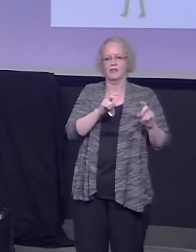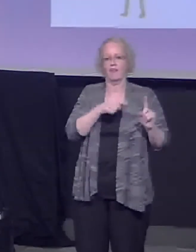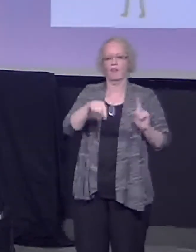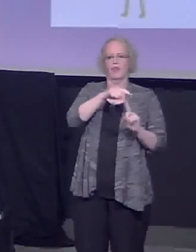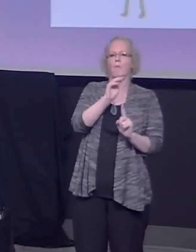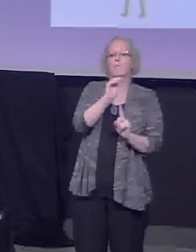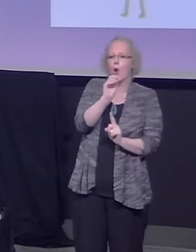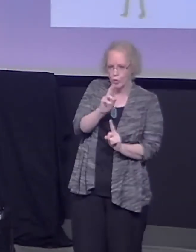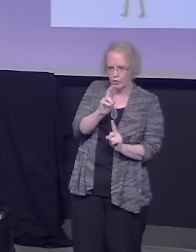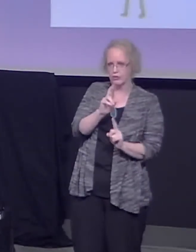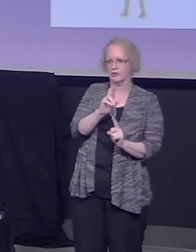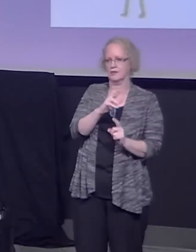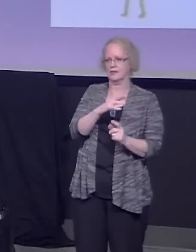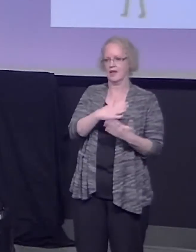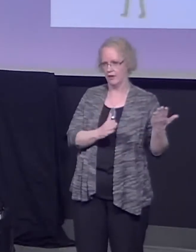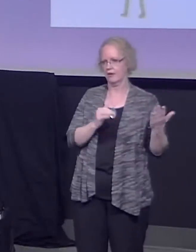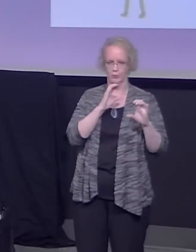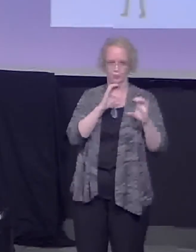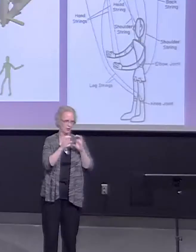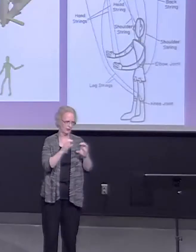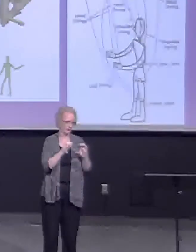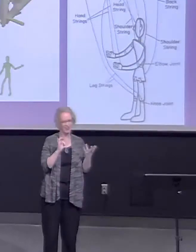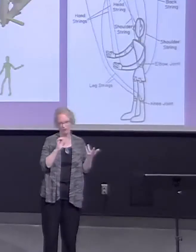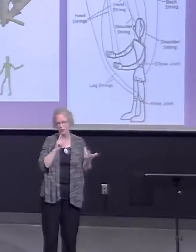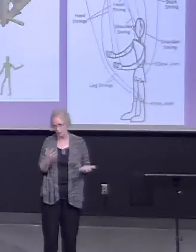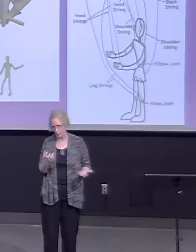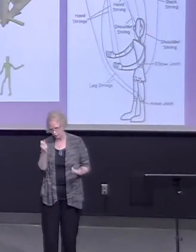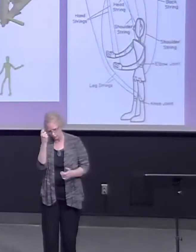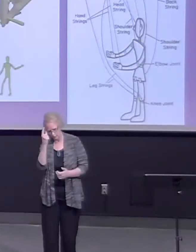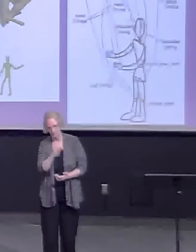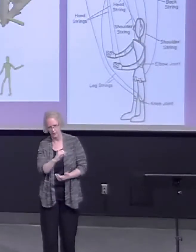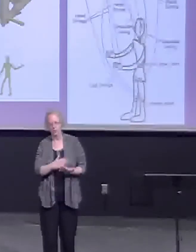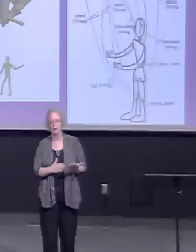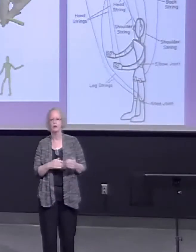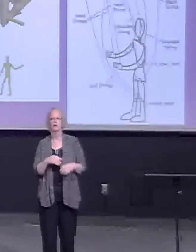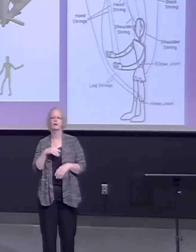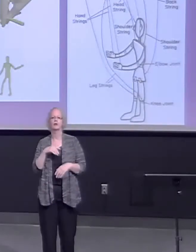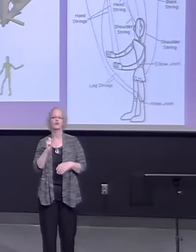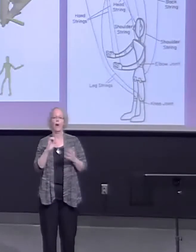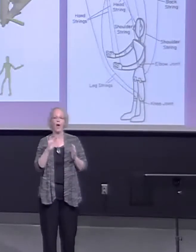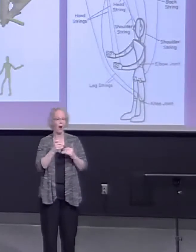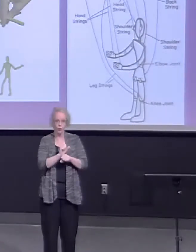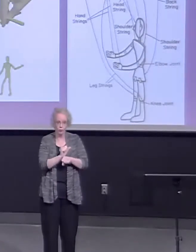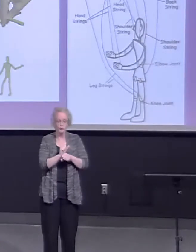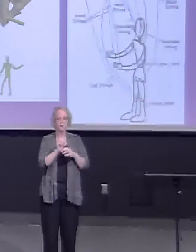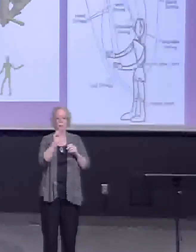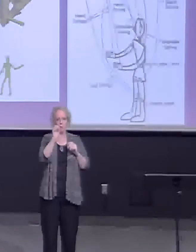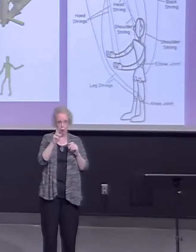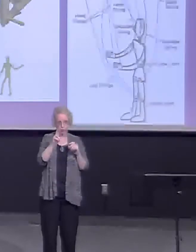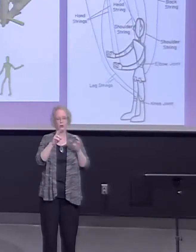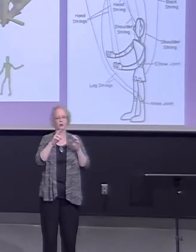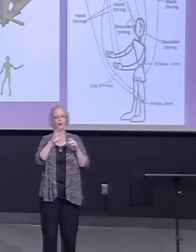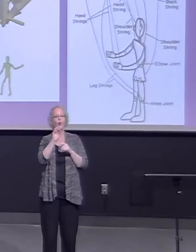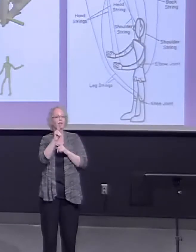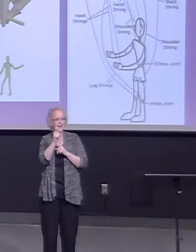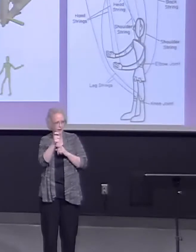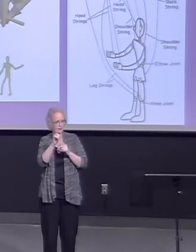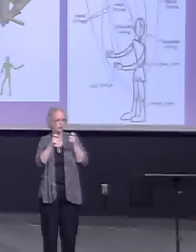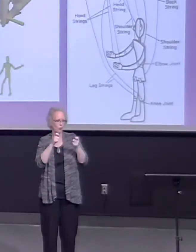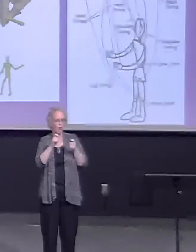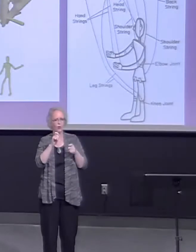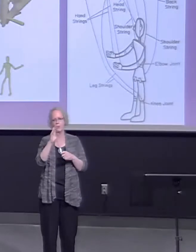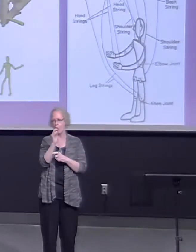want to understand this. And this is how it works. You have the motor cortex up there controlling the motor nuclei. This